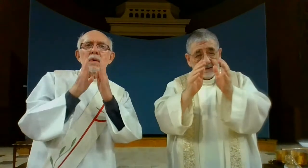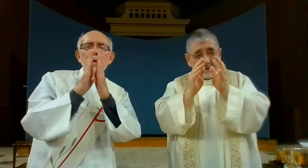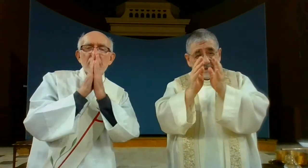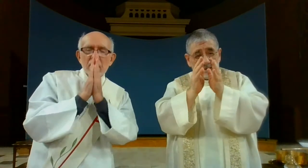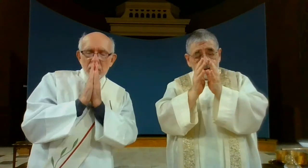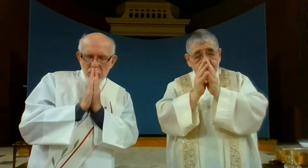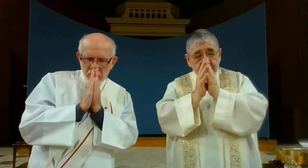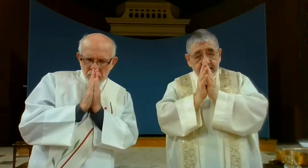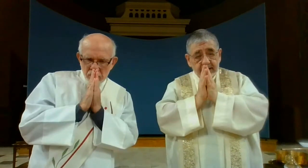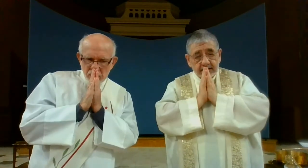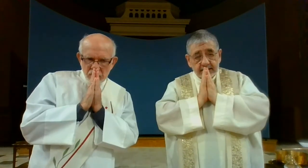Amen.